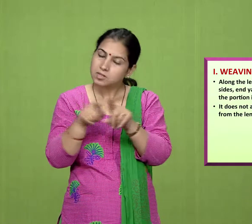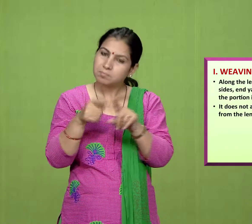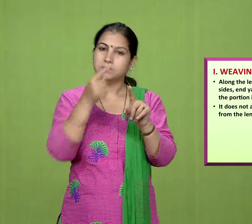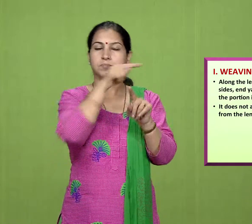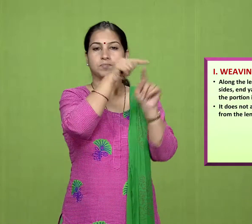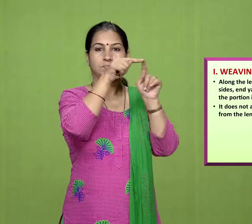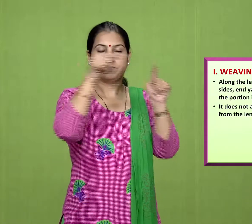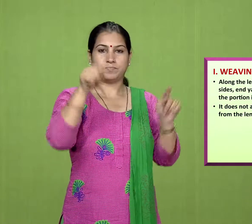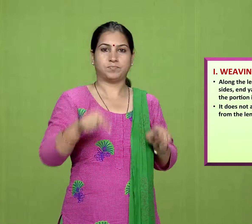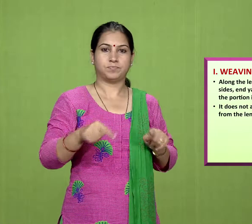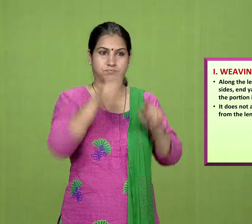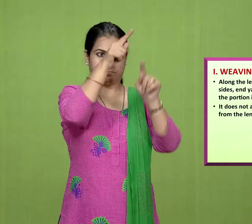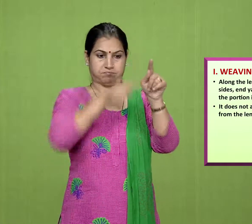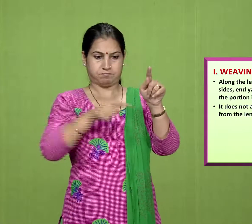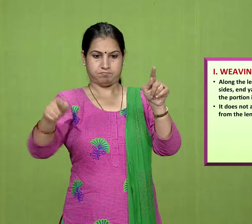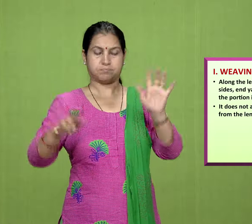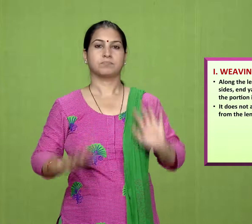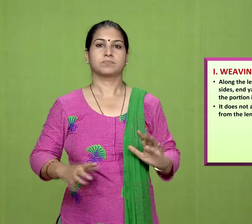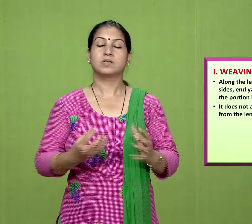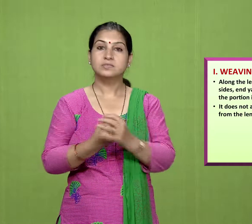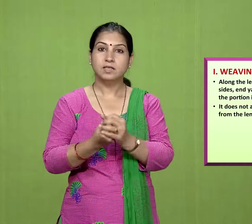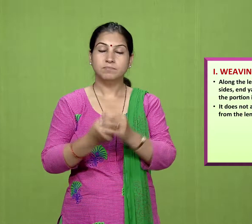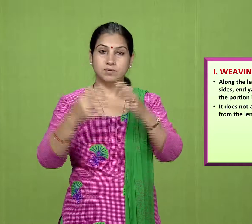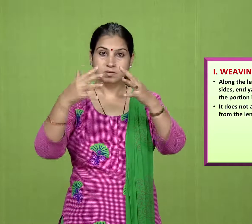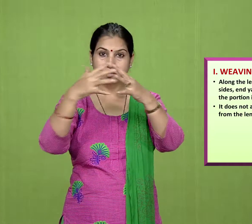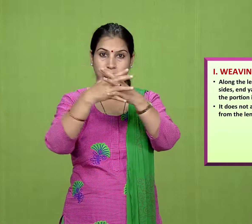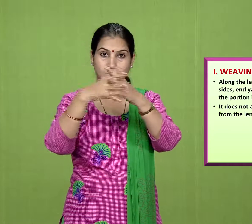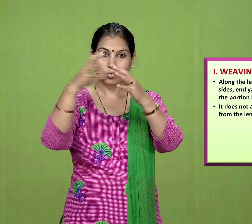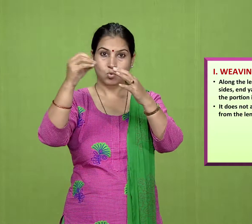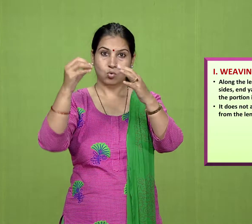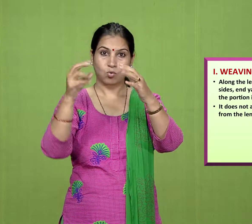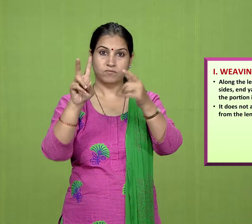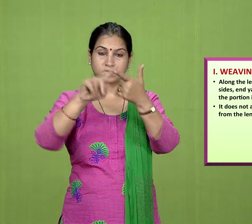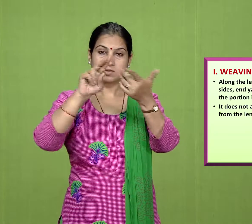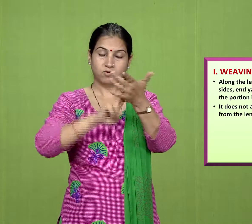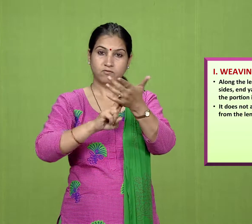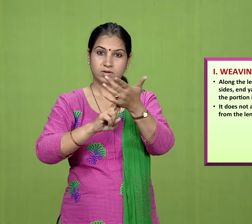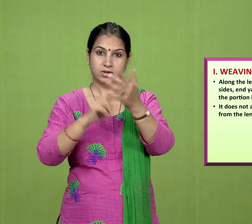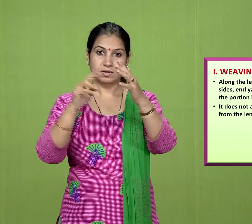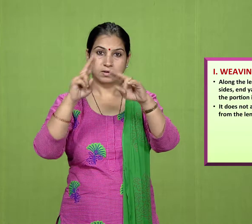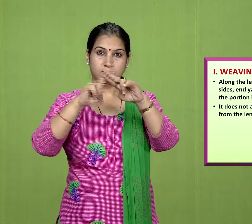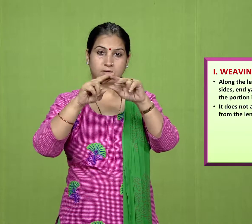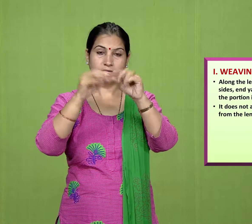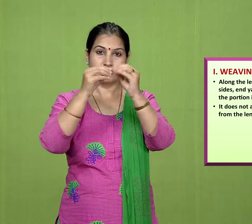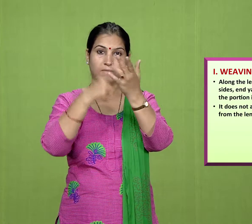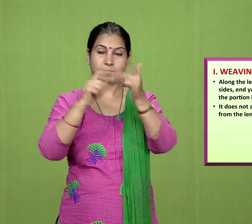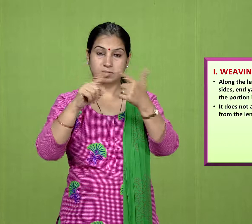Also along the length of the woven fabric on both the sides, and yarns